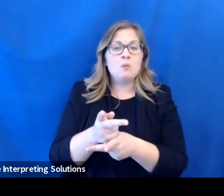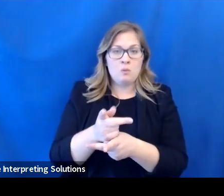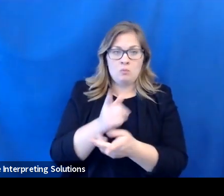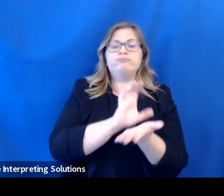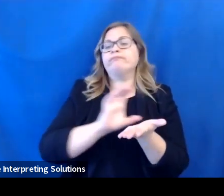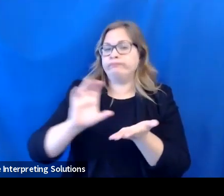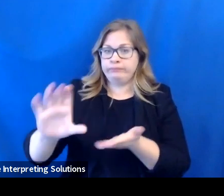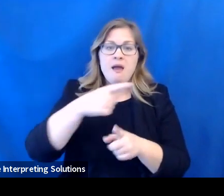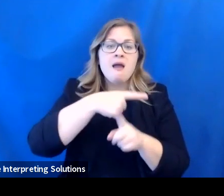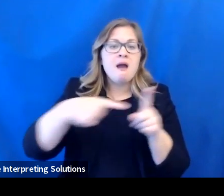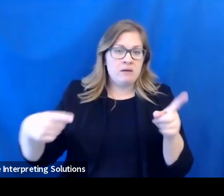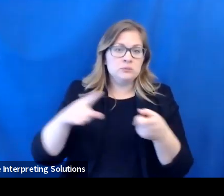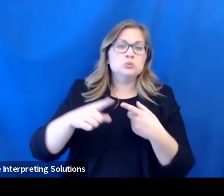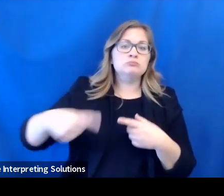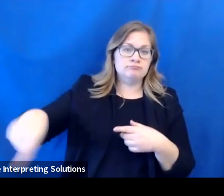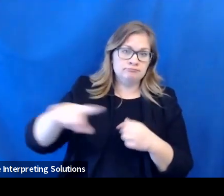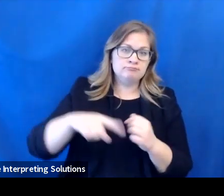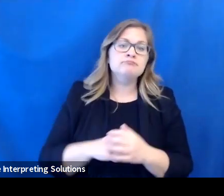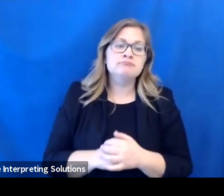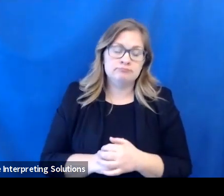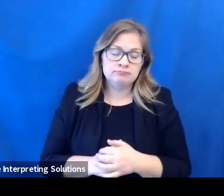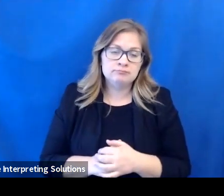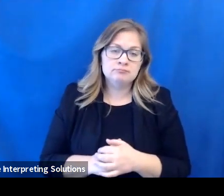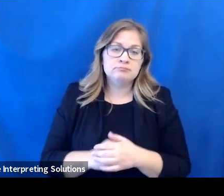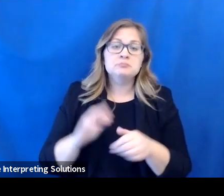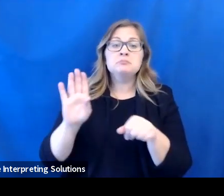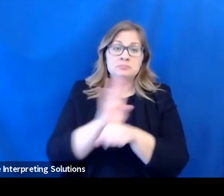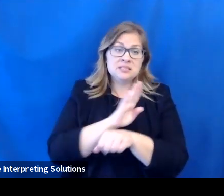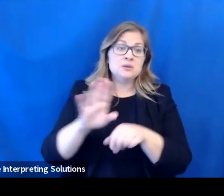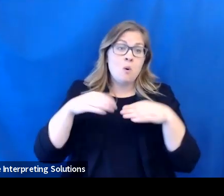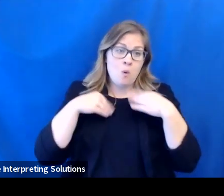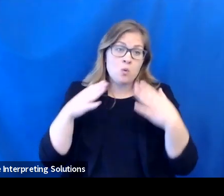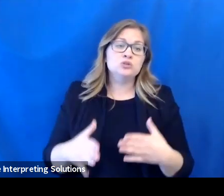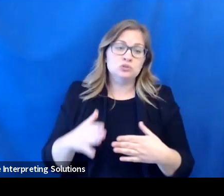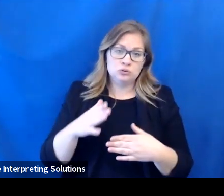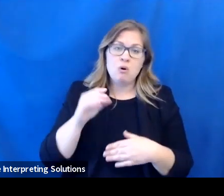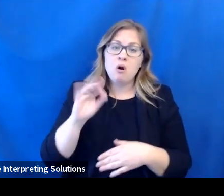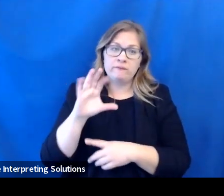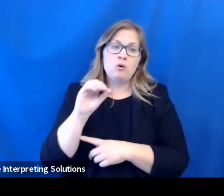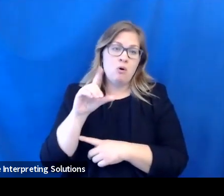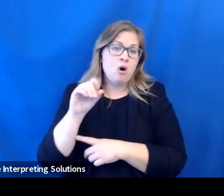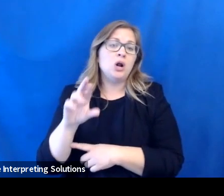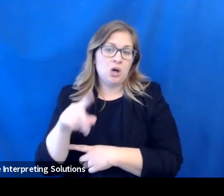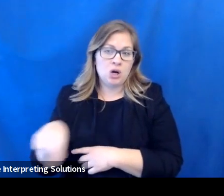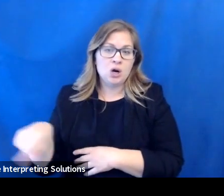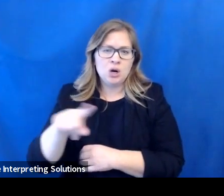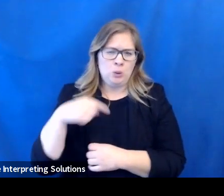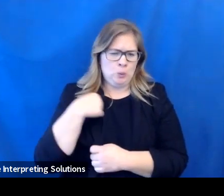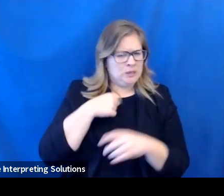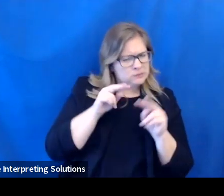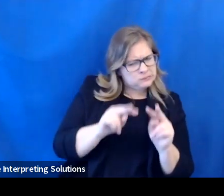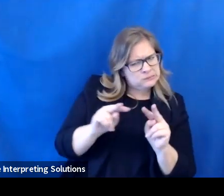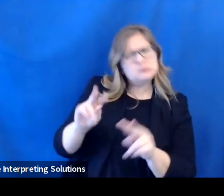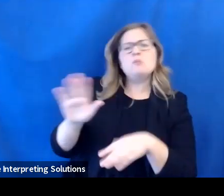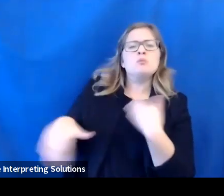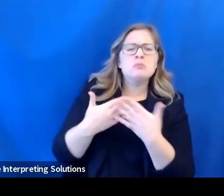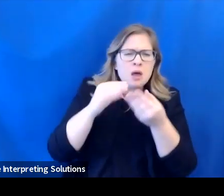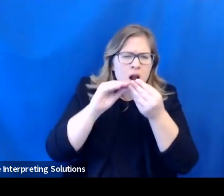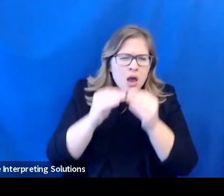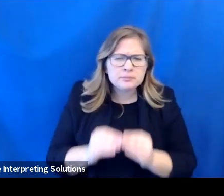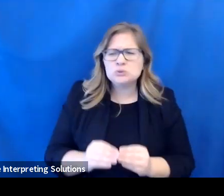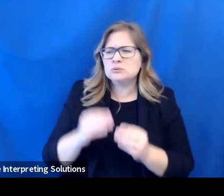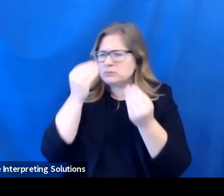owners of color. So we expect that trend to continue just based on the network that we've built there. And it's just one of many steps that we are